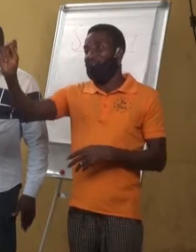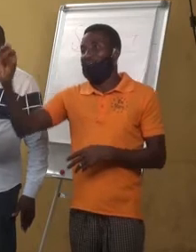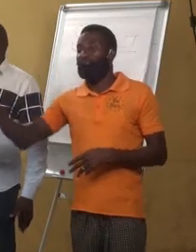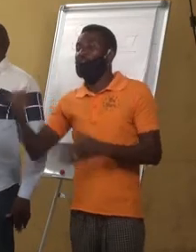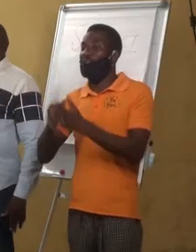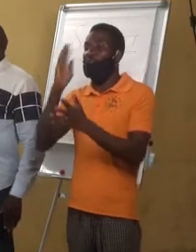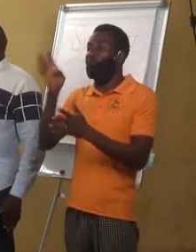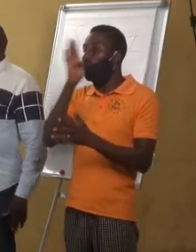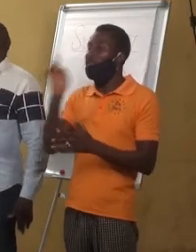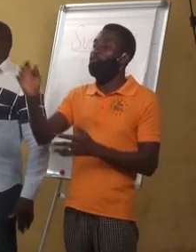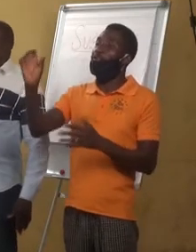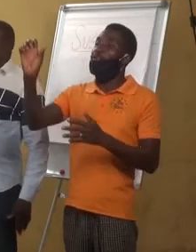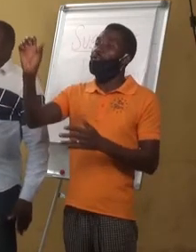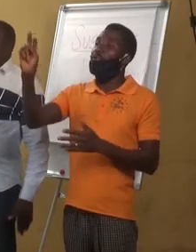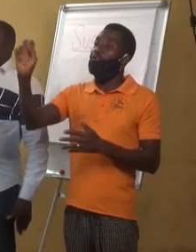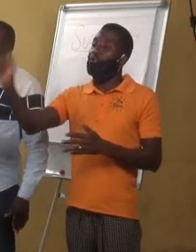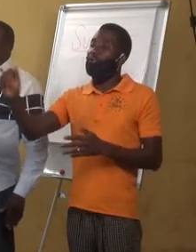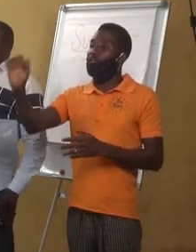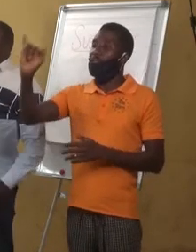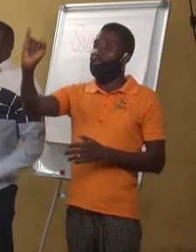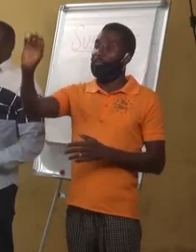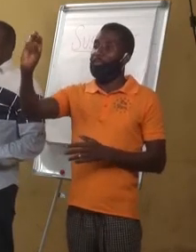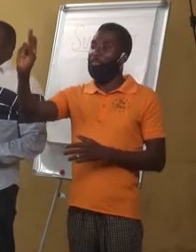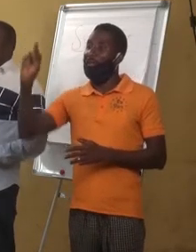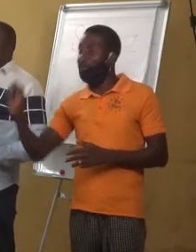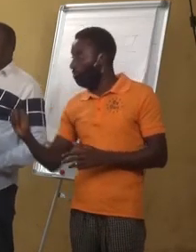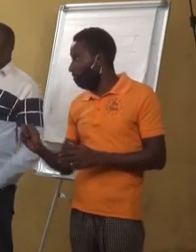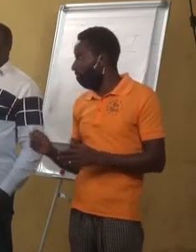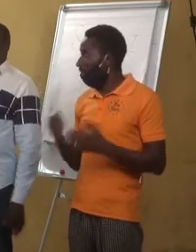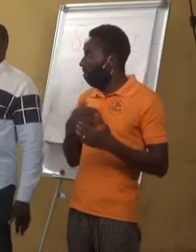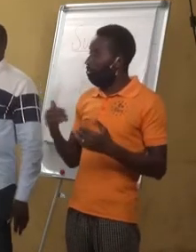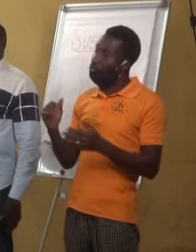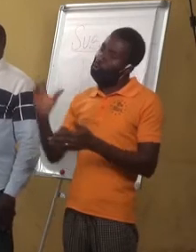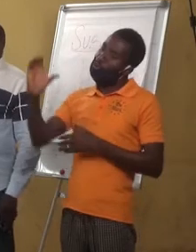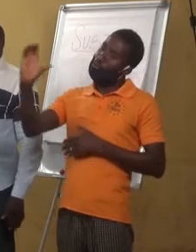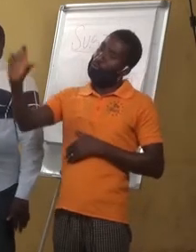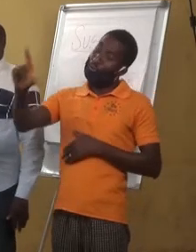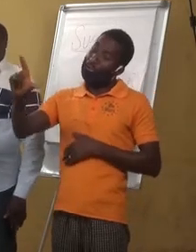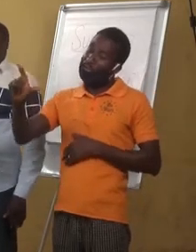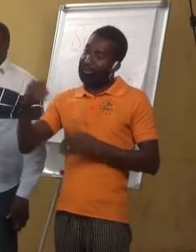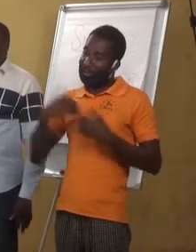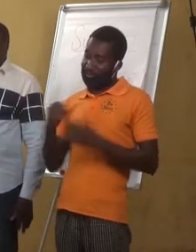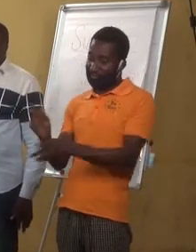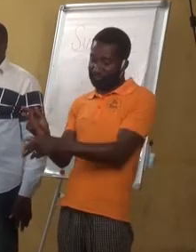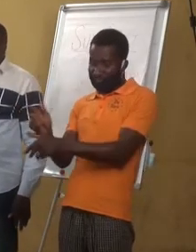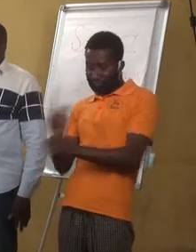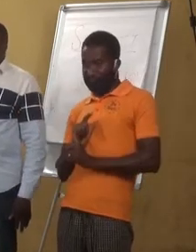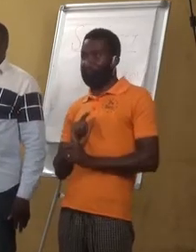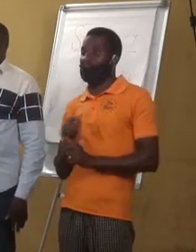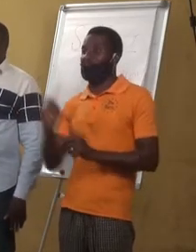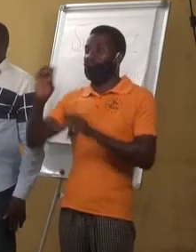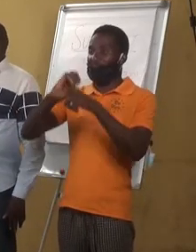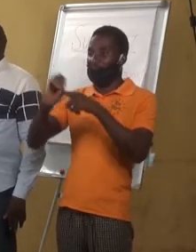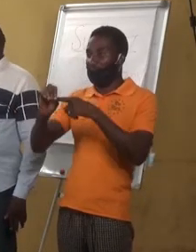ion. Now, chlorine, being that chlorine has gained another electron, it will no longer be chlorine atom,